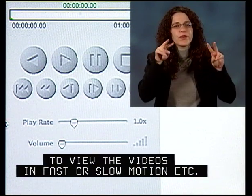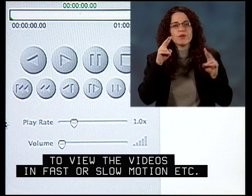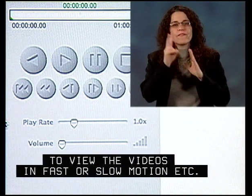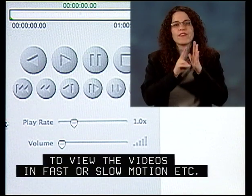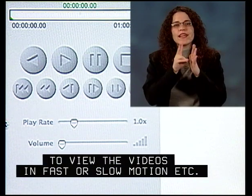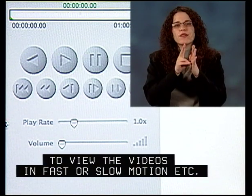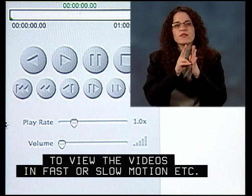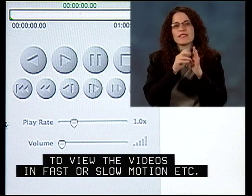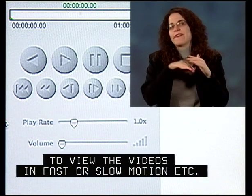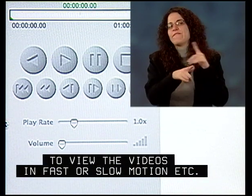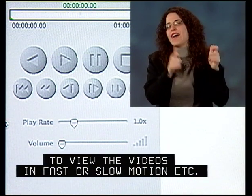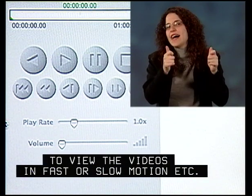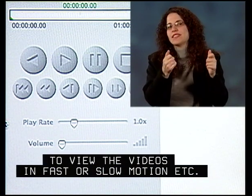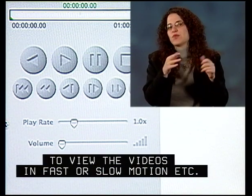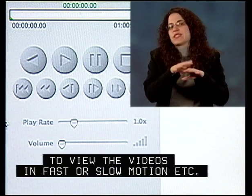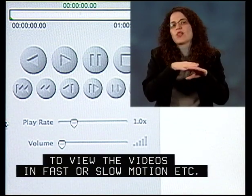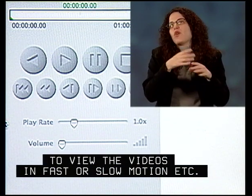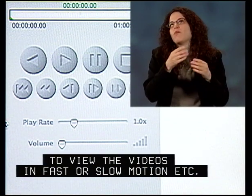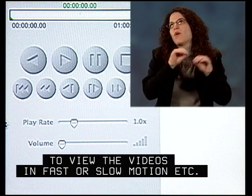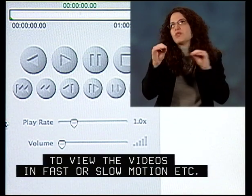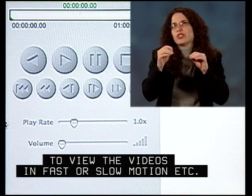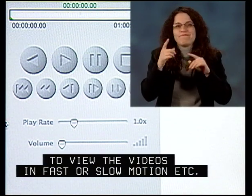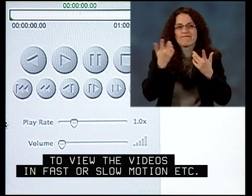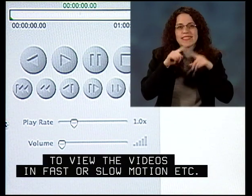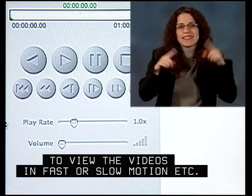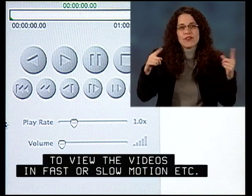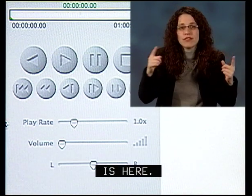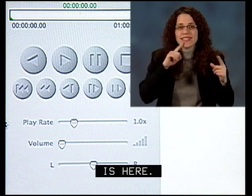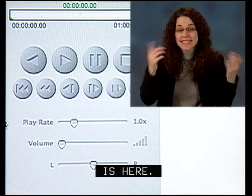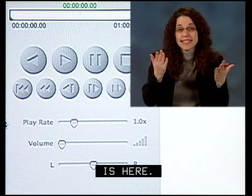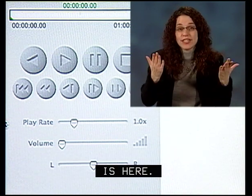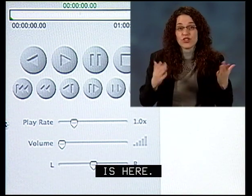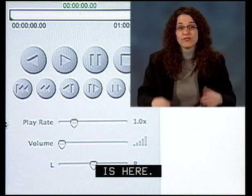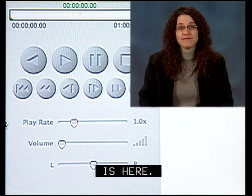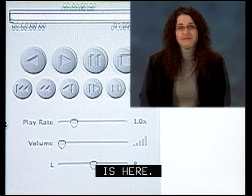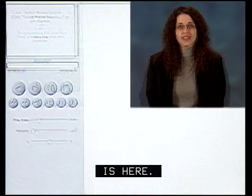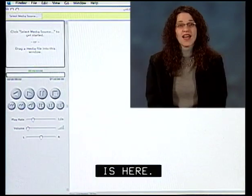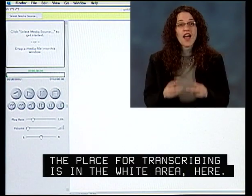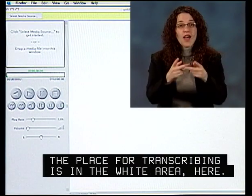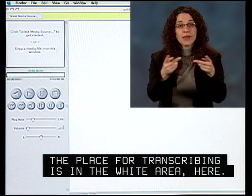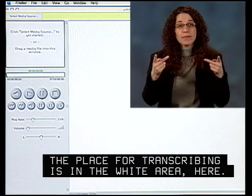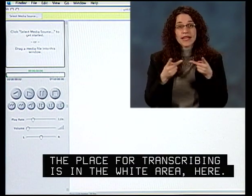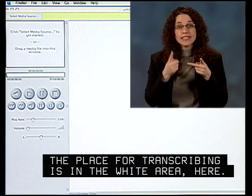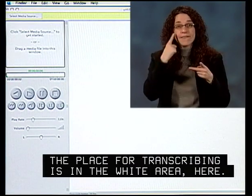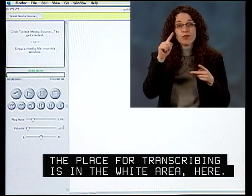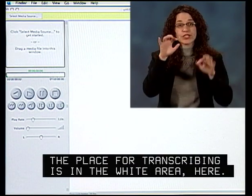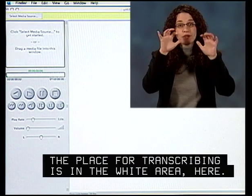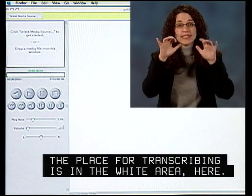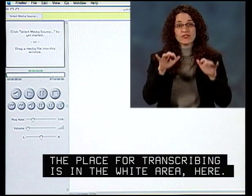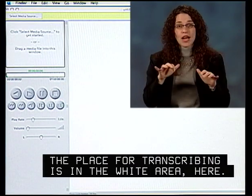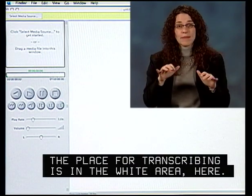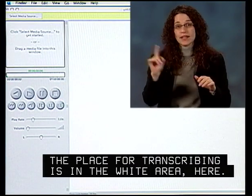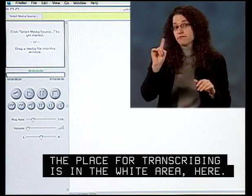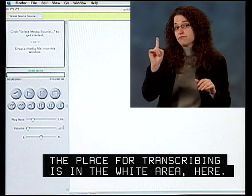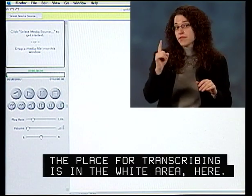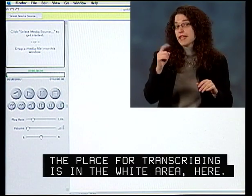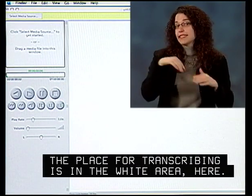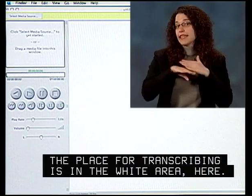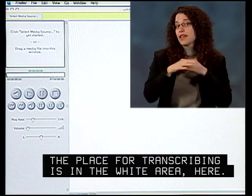the videos in fast or slow motion, etc. is here. The place for transcribing is in the